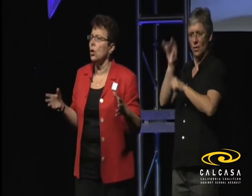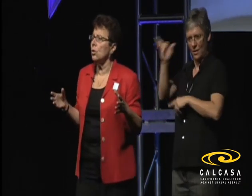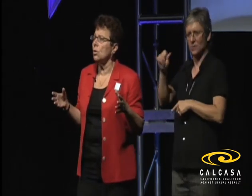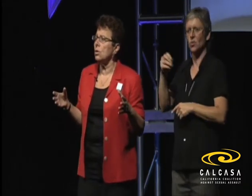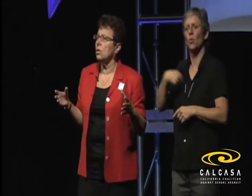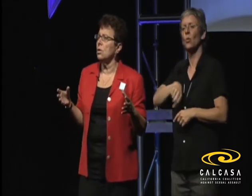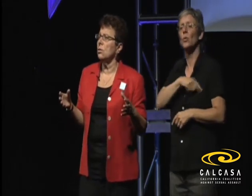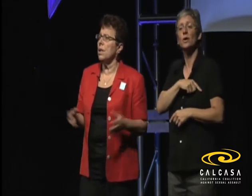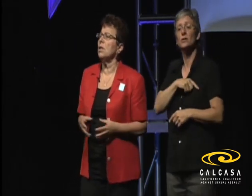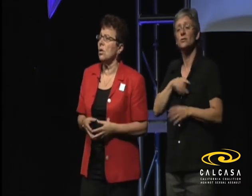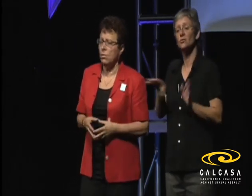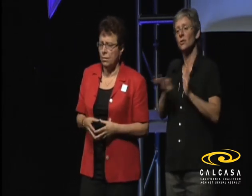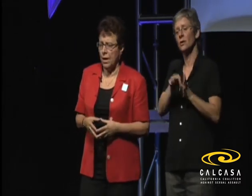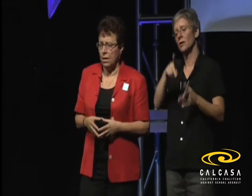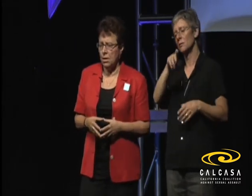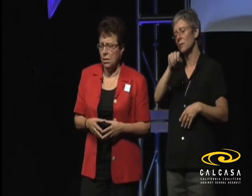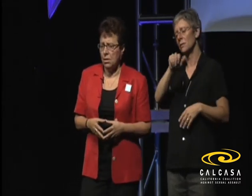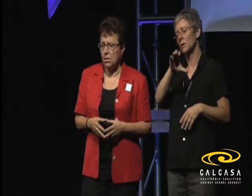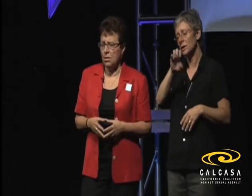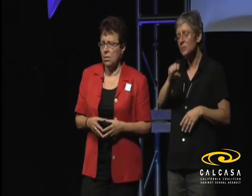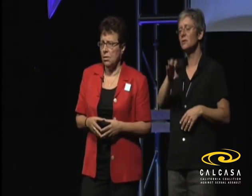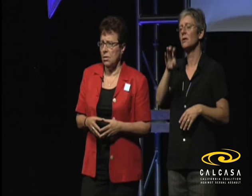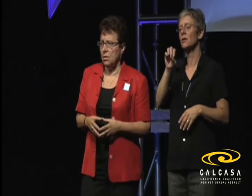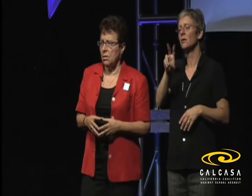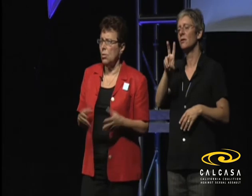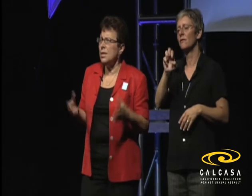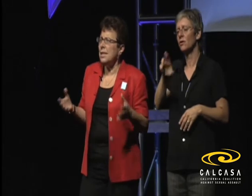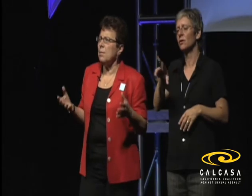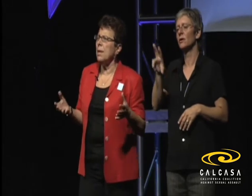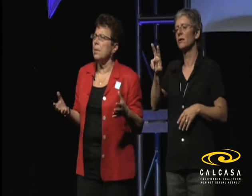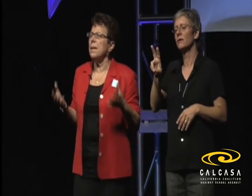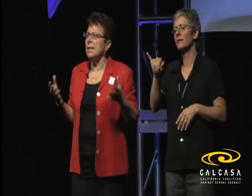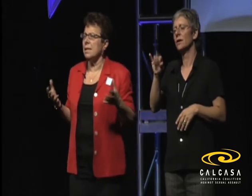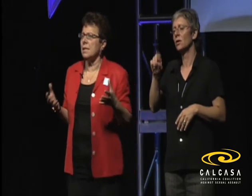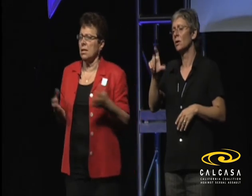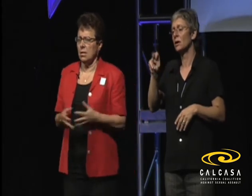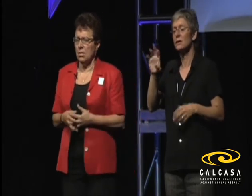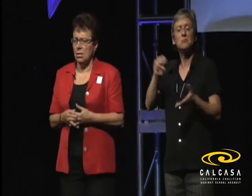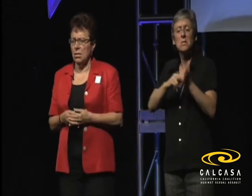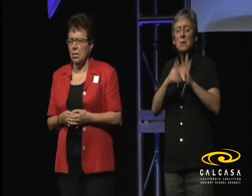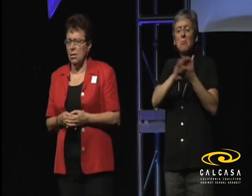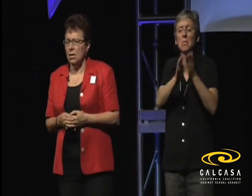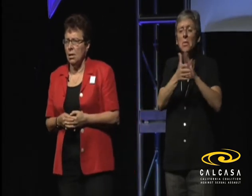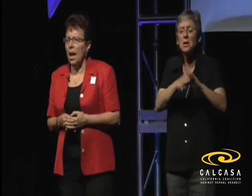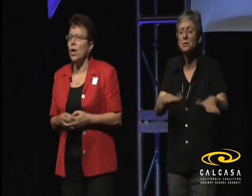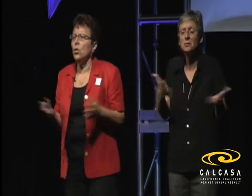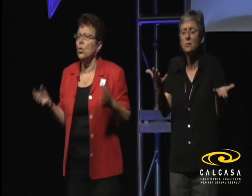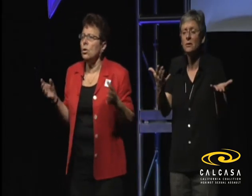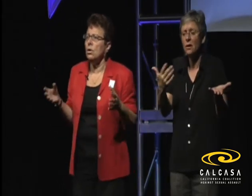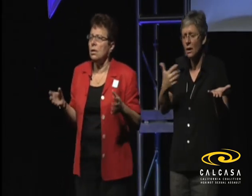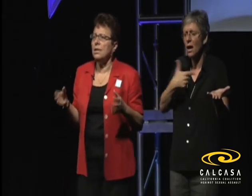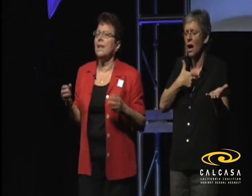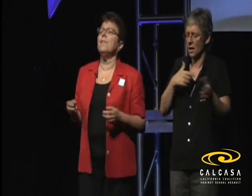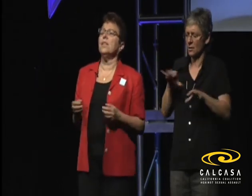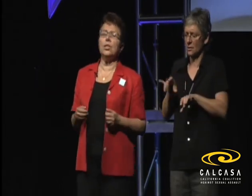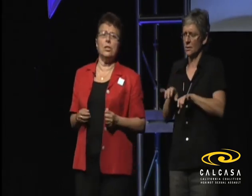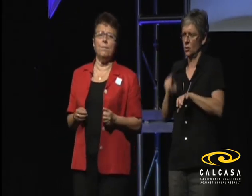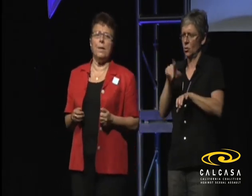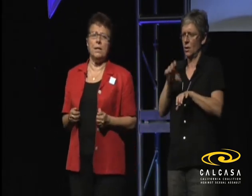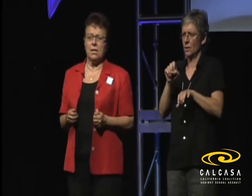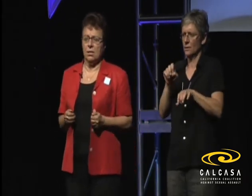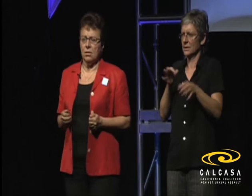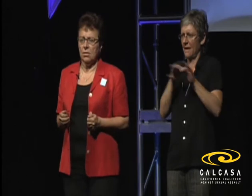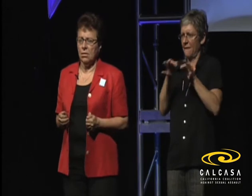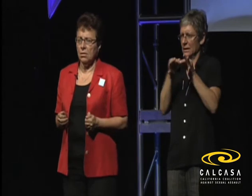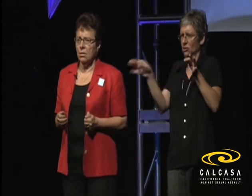we chose Peace Over Violence. What does that mean, peace? I Googled definitions